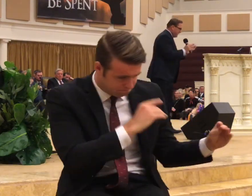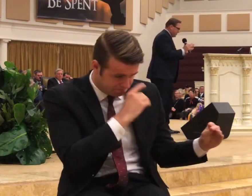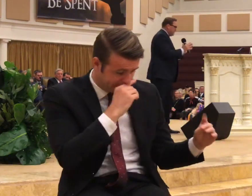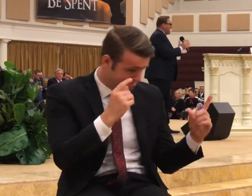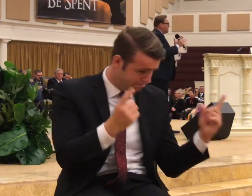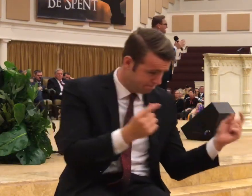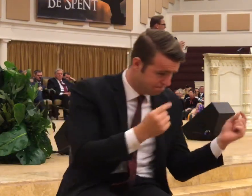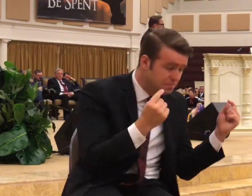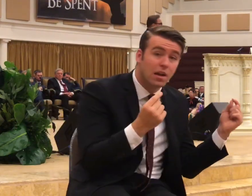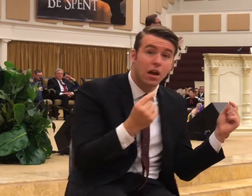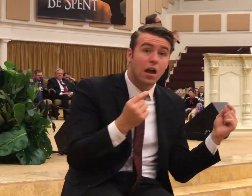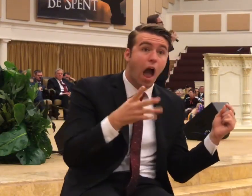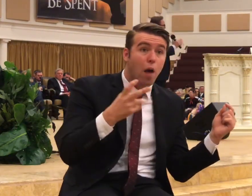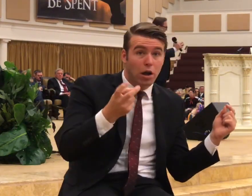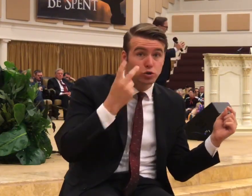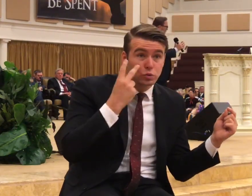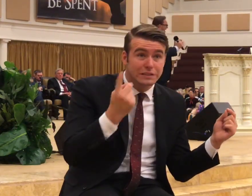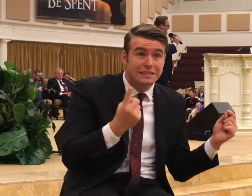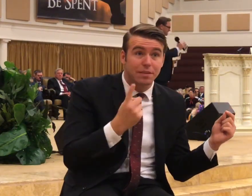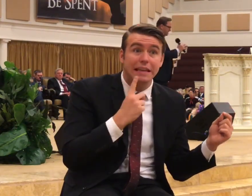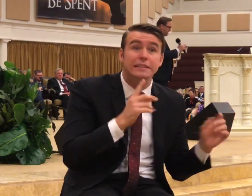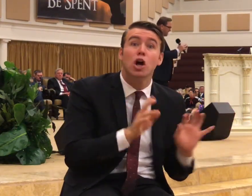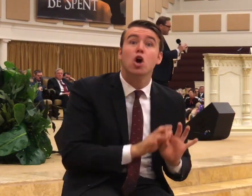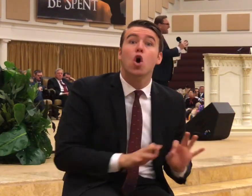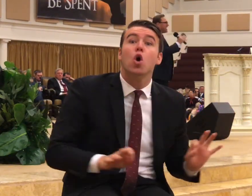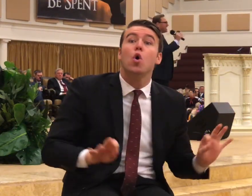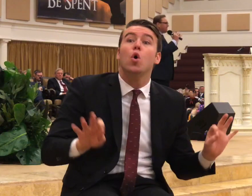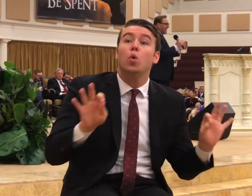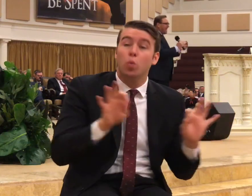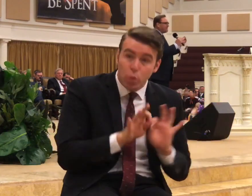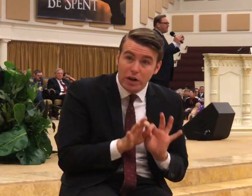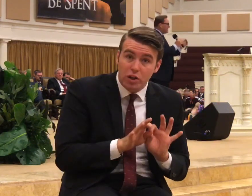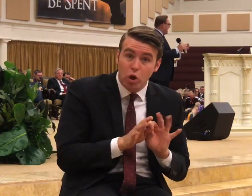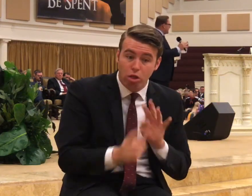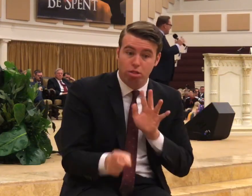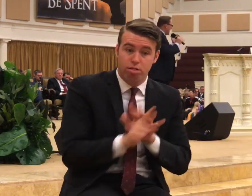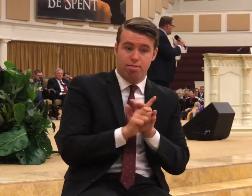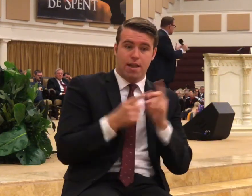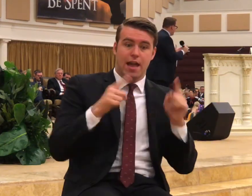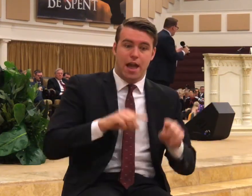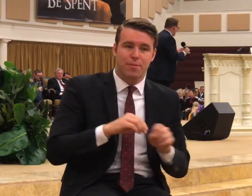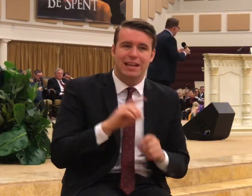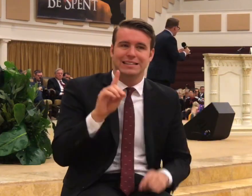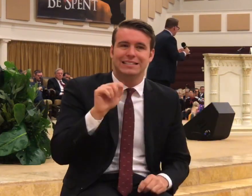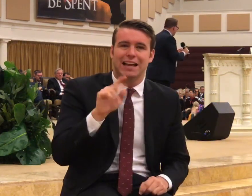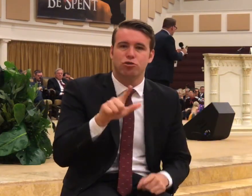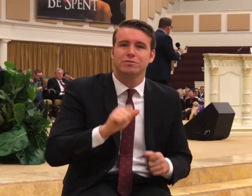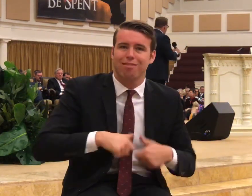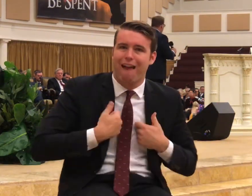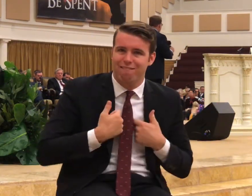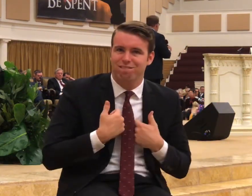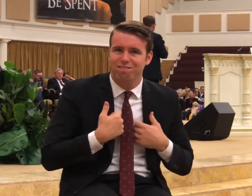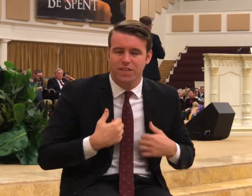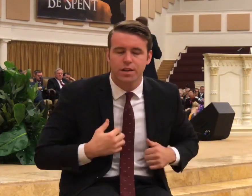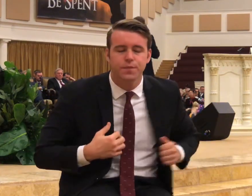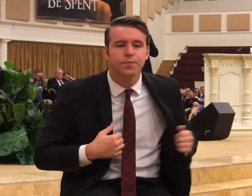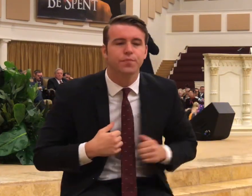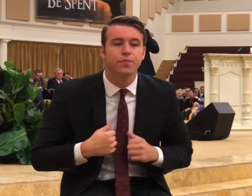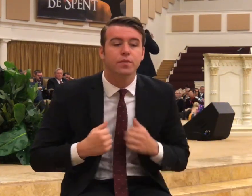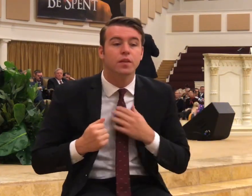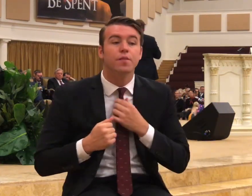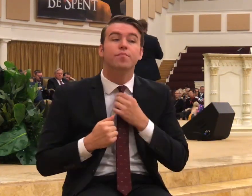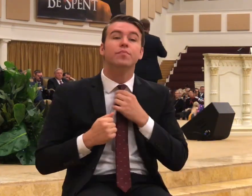you to get the picture. This is critical incidents in the life of Daniel and his three friends. It has been